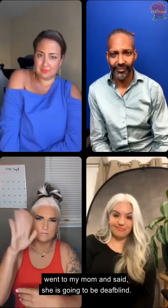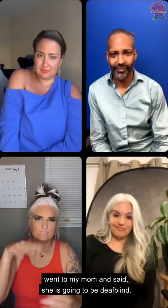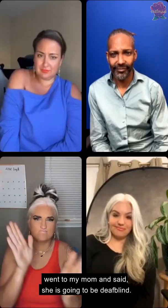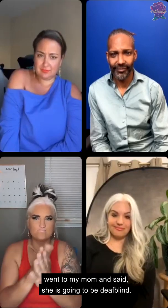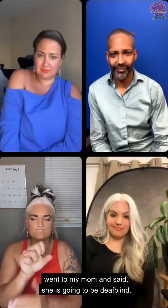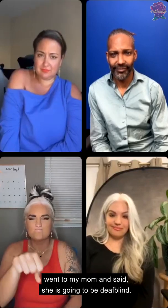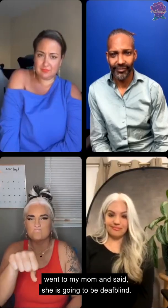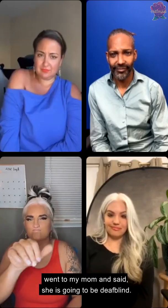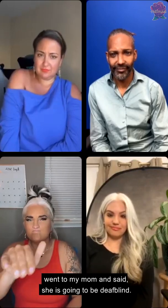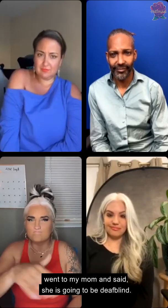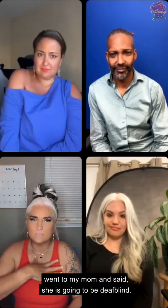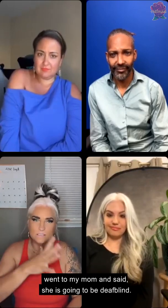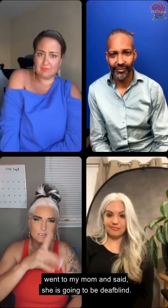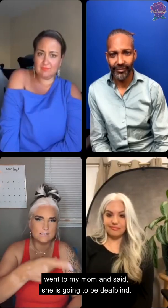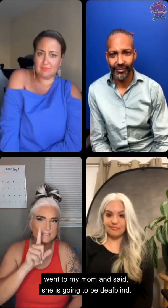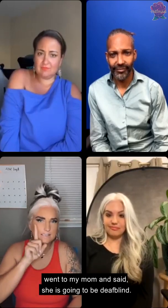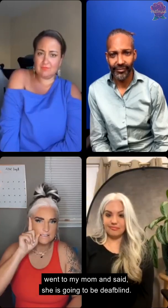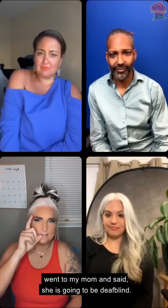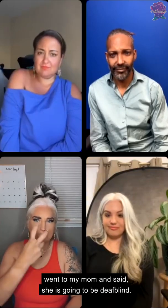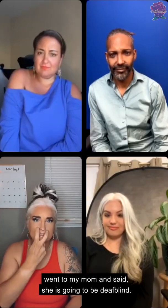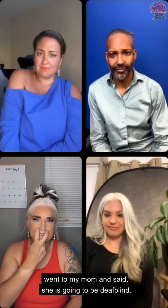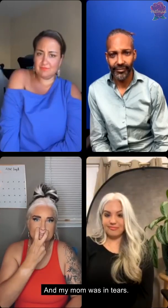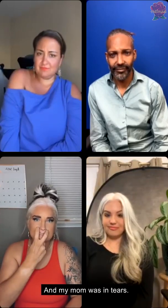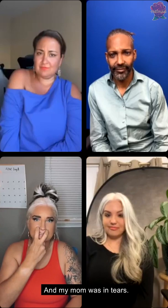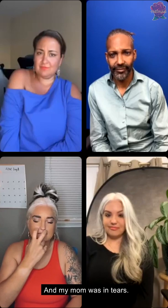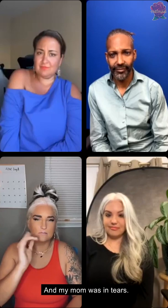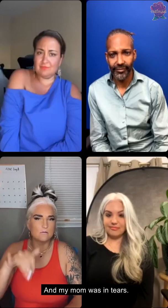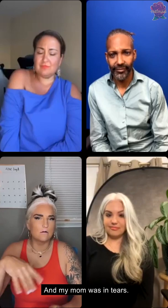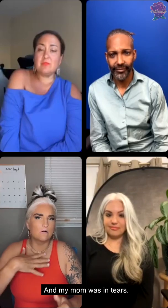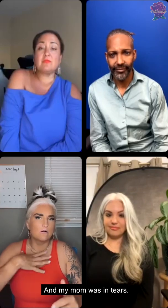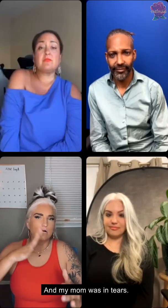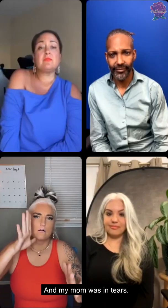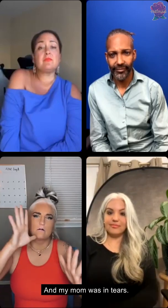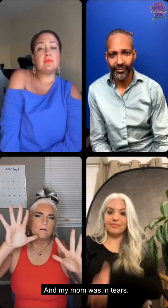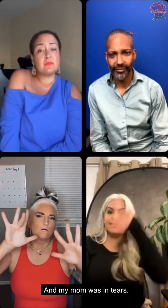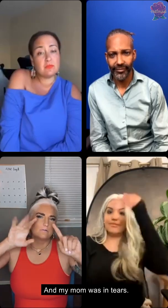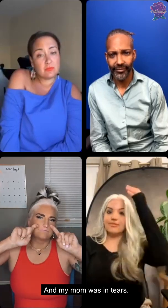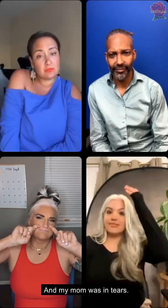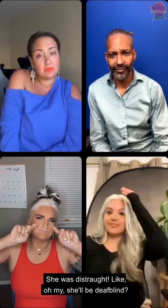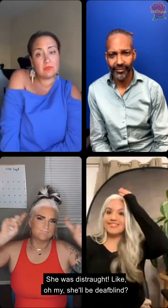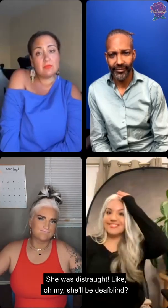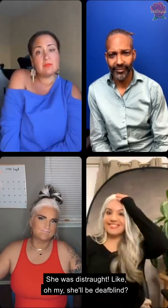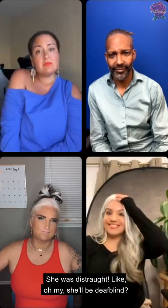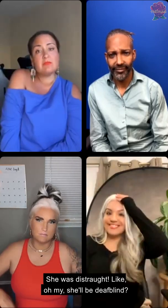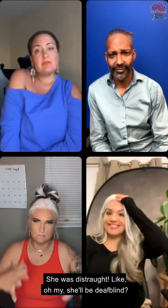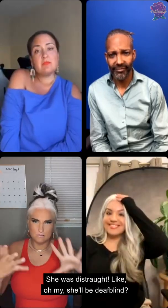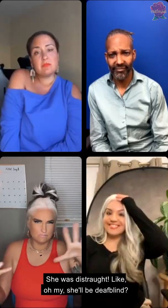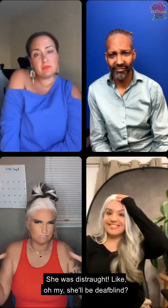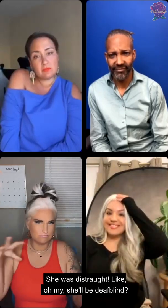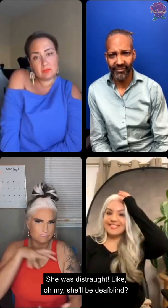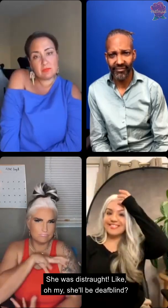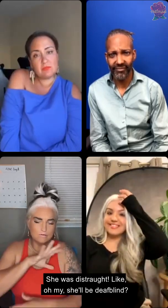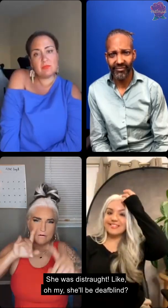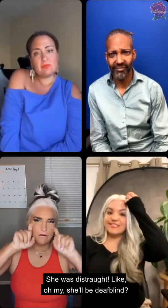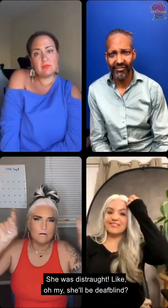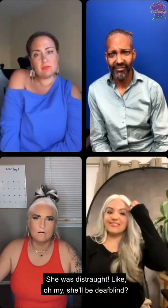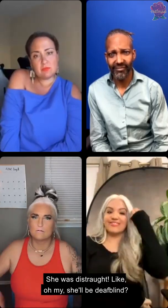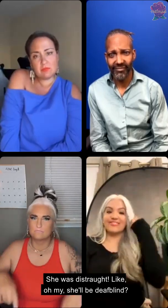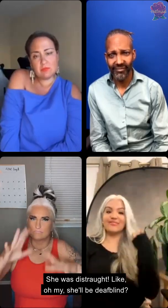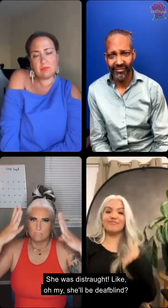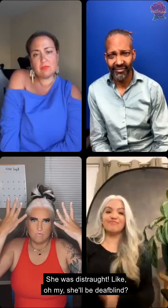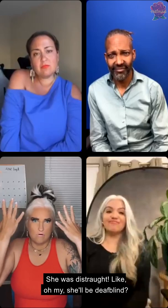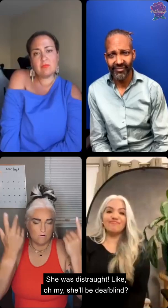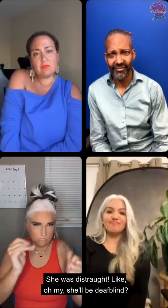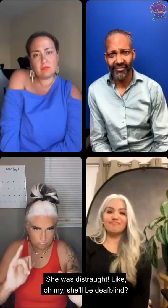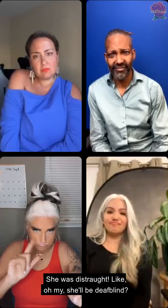automatically went to my mom and said, "Oh, this they're gonna be deaf blind," and my mom was in tears. She was